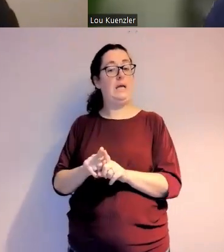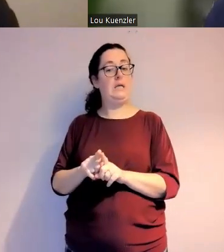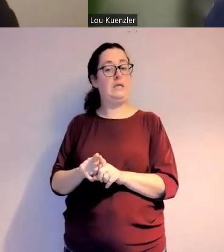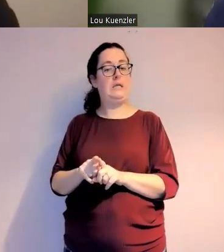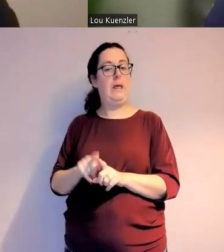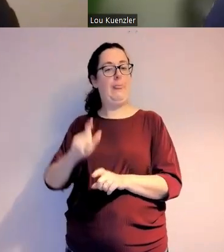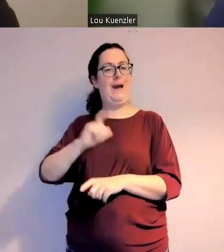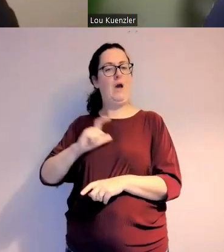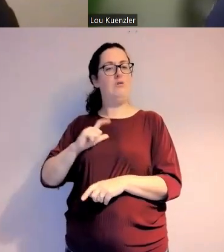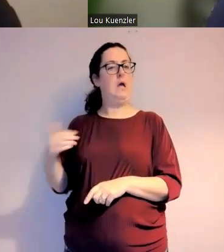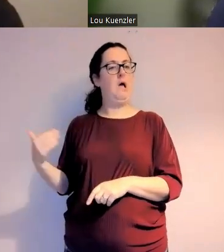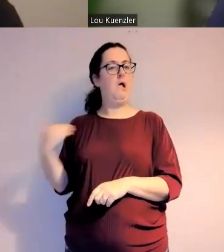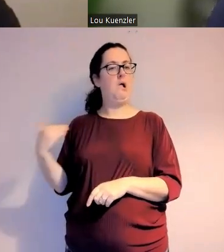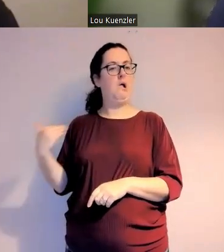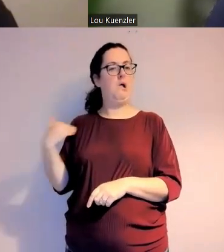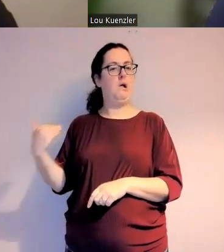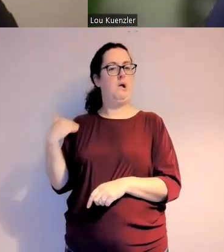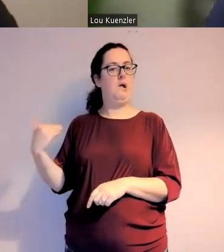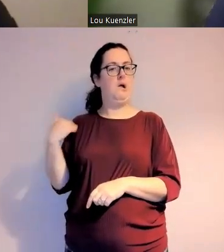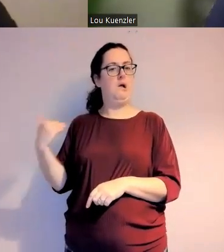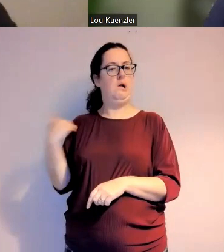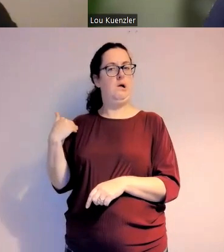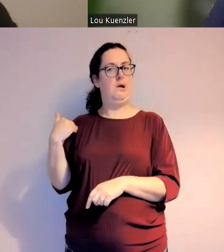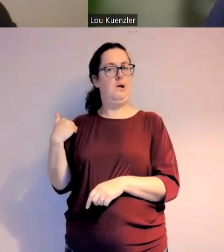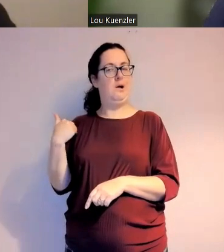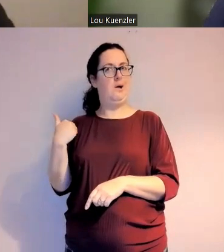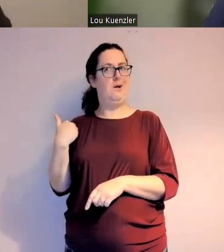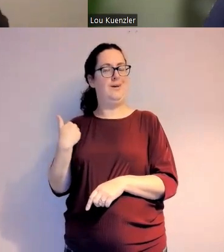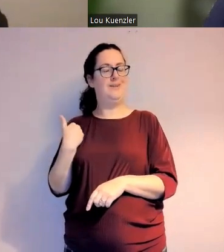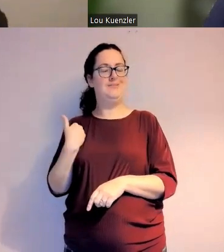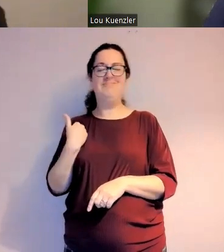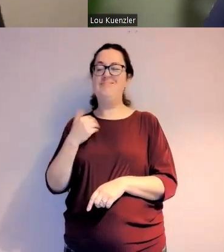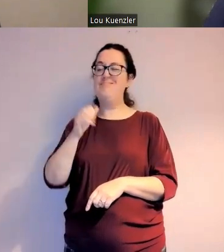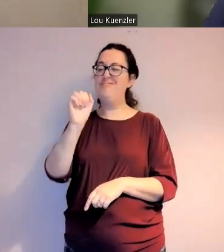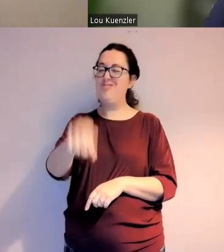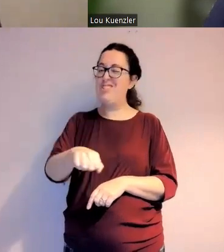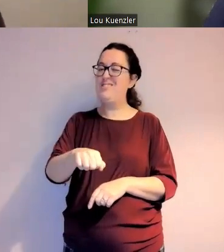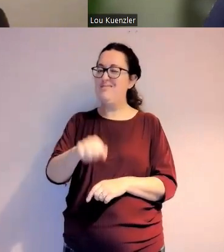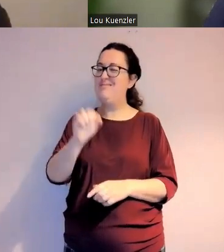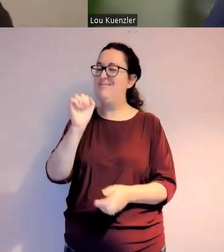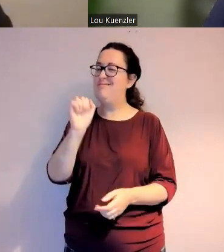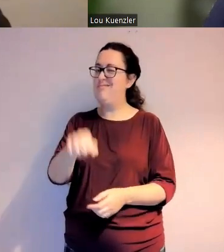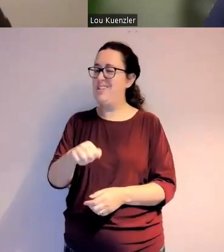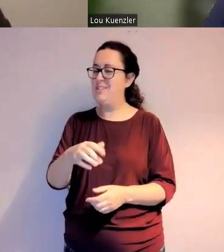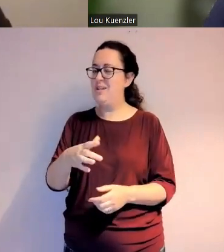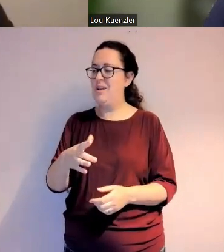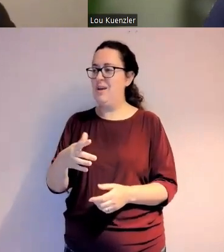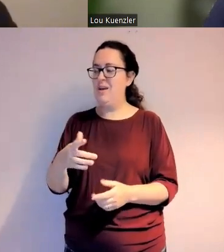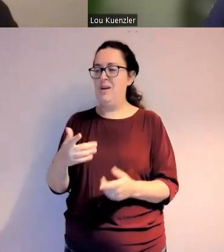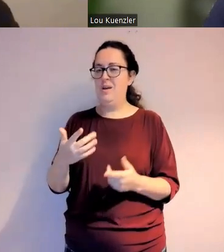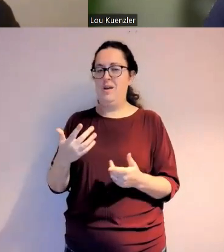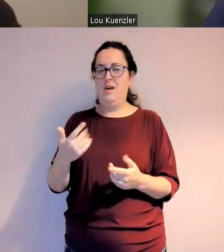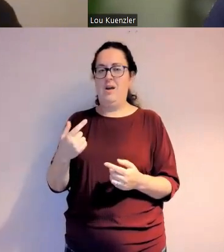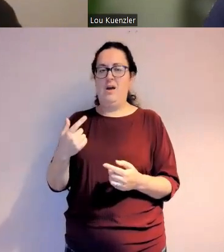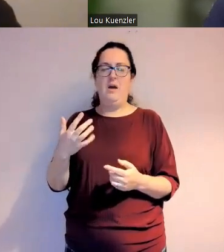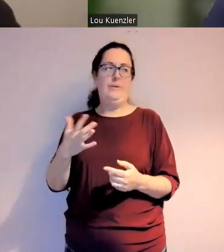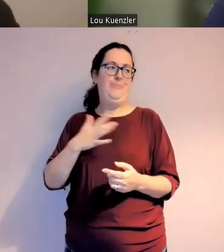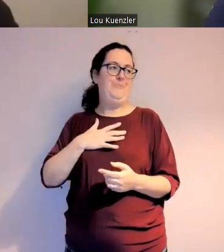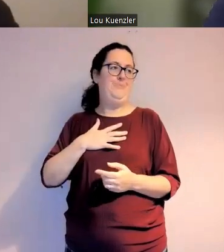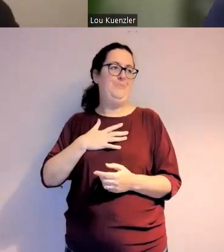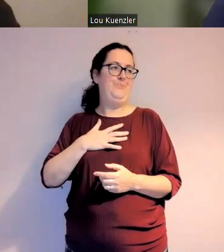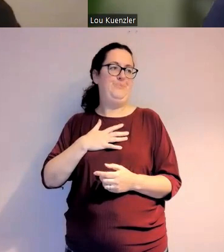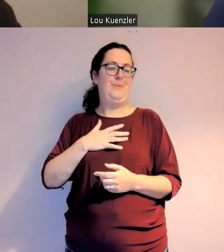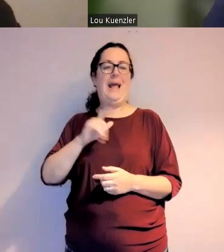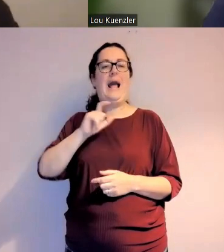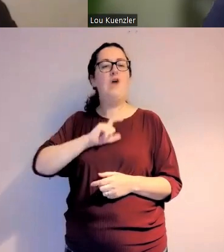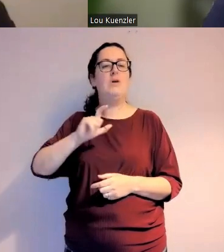them almost, were they? I think so, because I think I've always loved like the energy of like a cheeky character